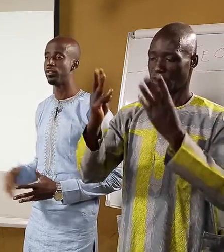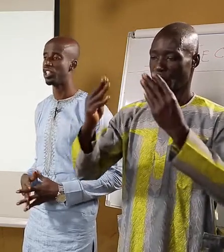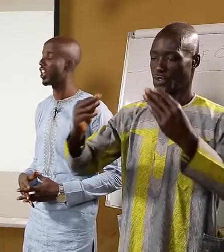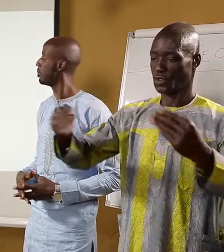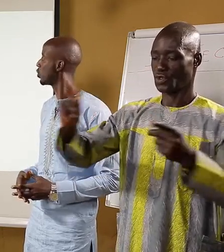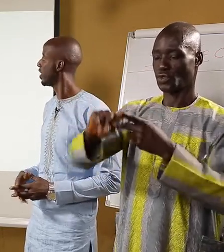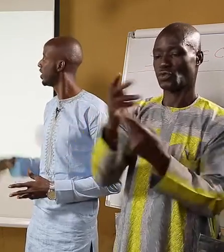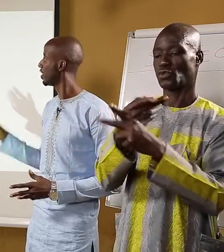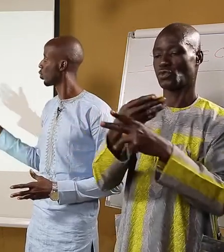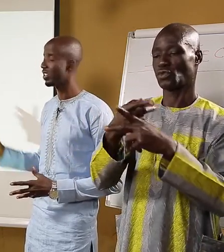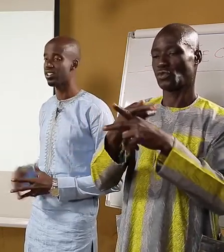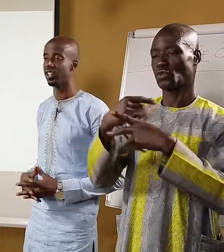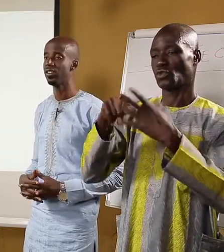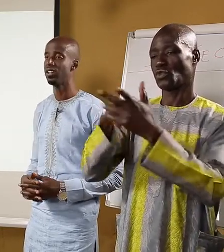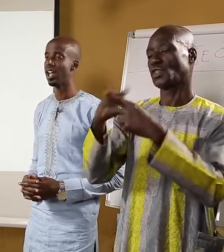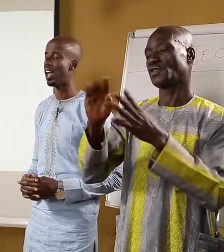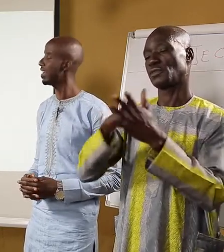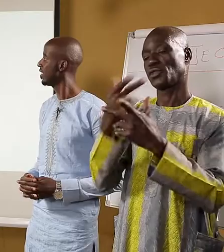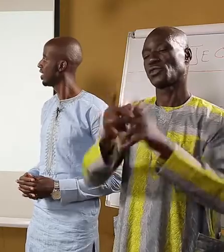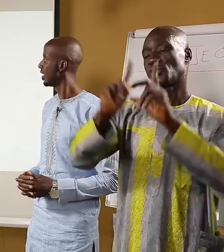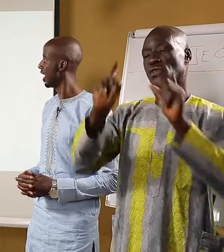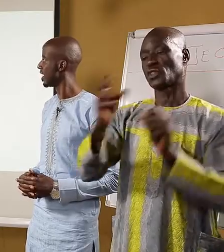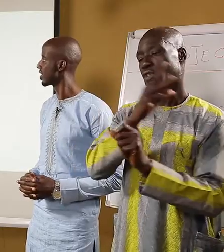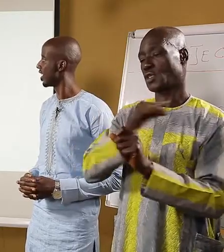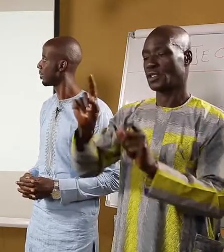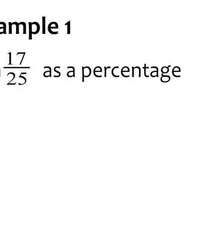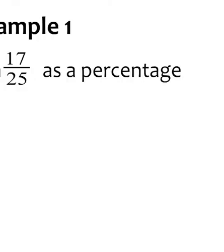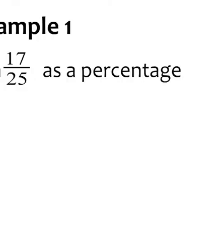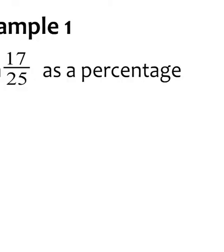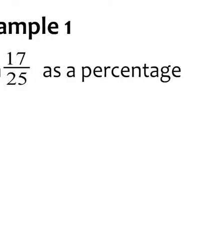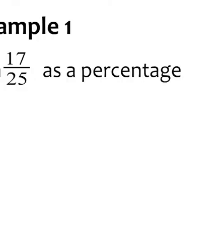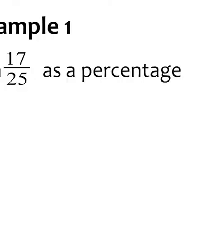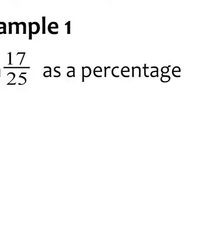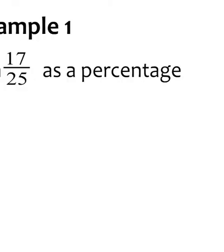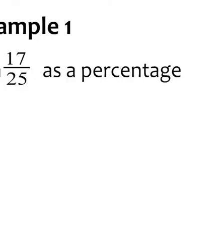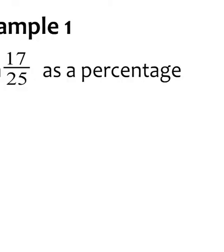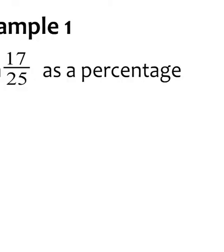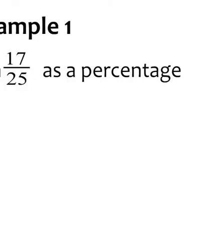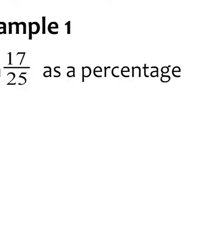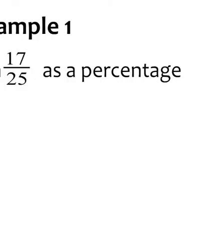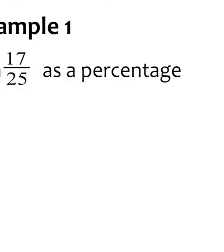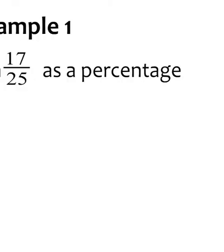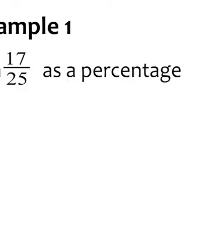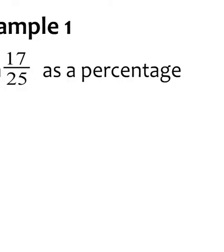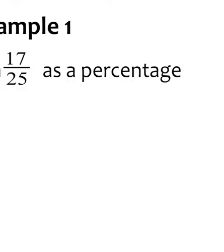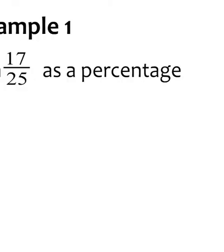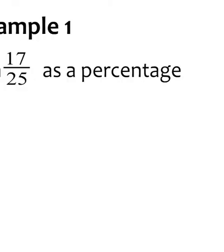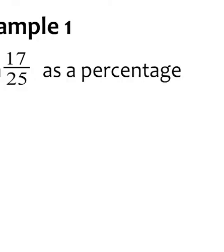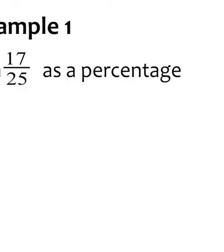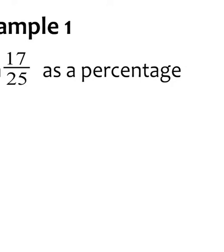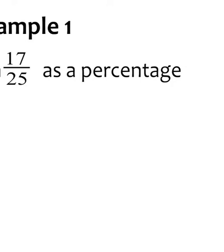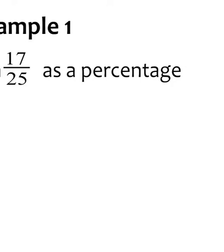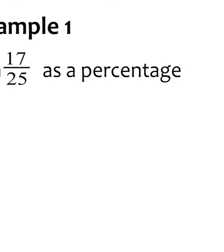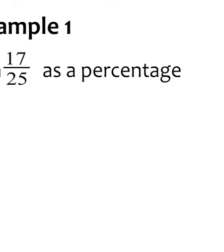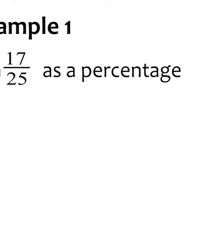to differentiate between the question and the answer. And the question says we should convert